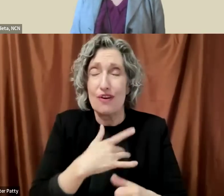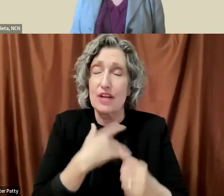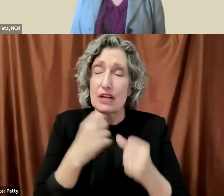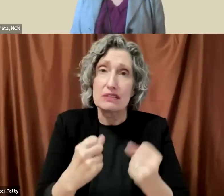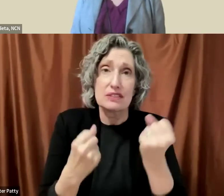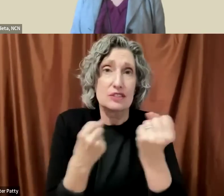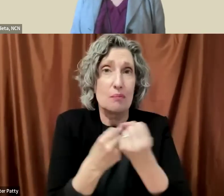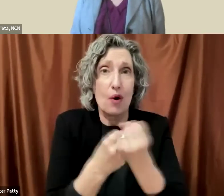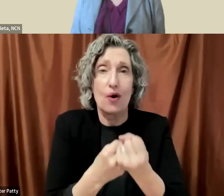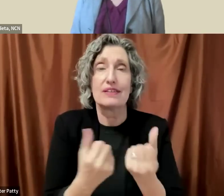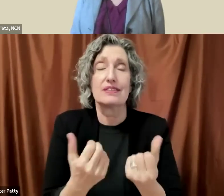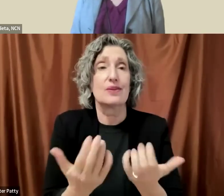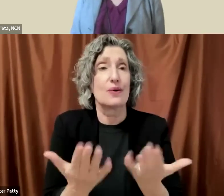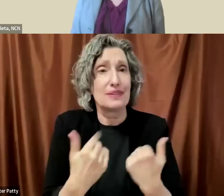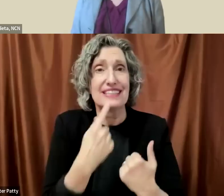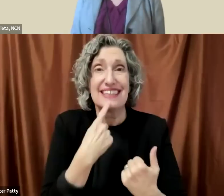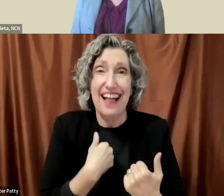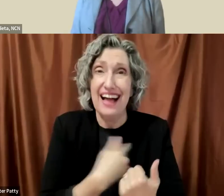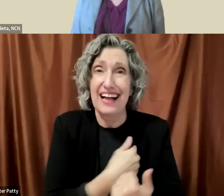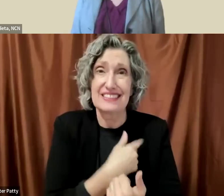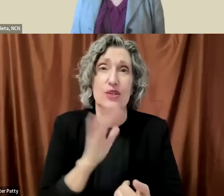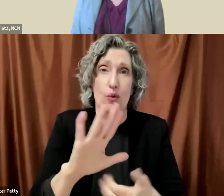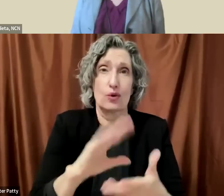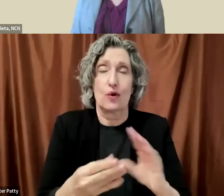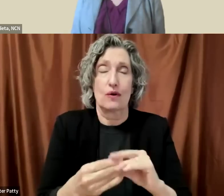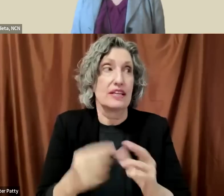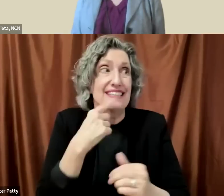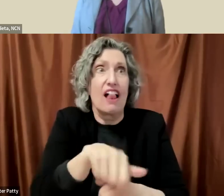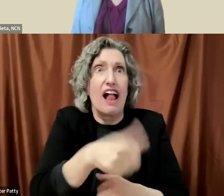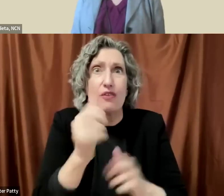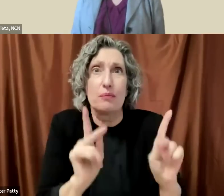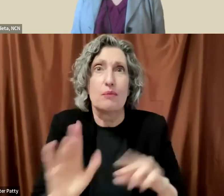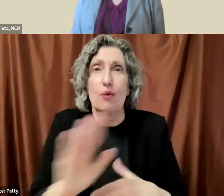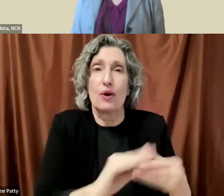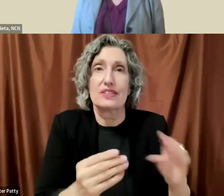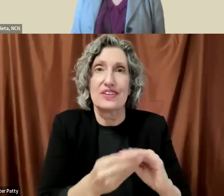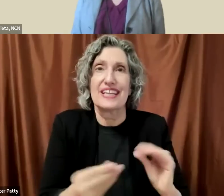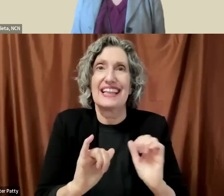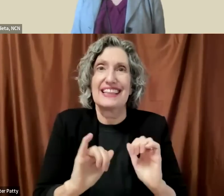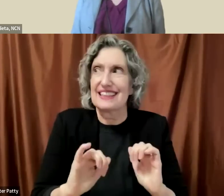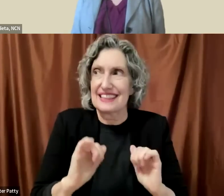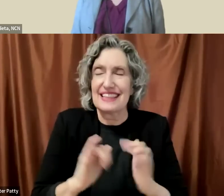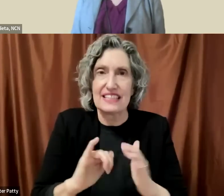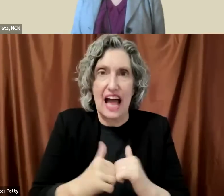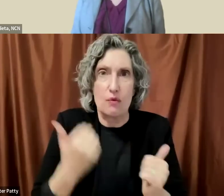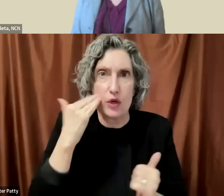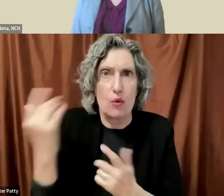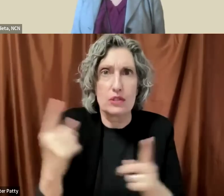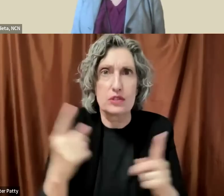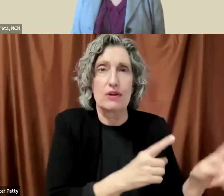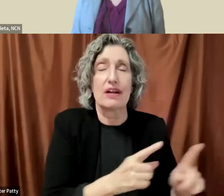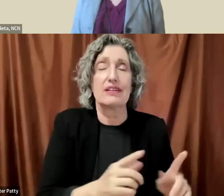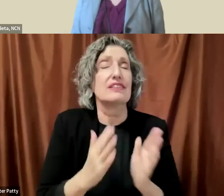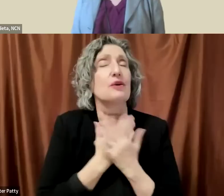tell us your stories and tell others your stories, because that's how we know what's happening and we can share that broadly as well. So you're not alone. Please reach out to your